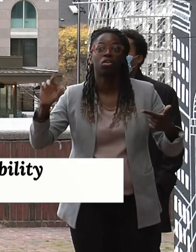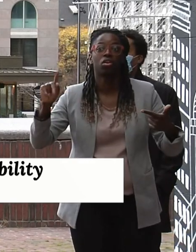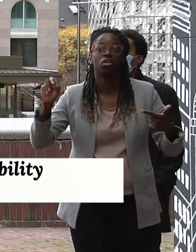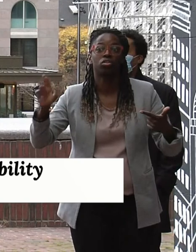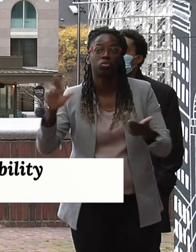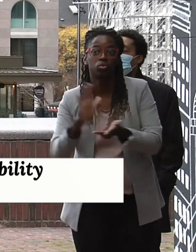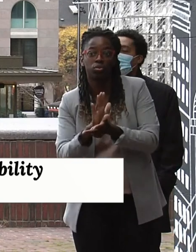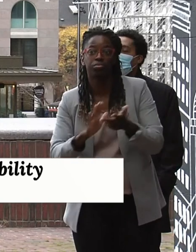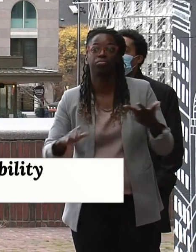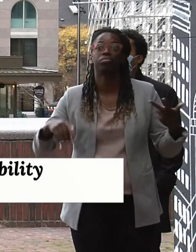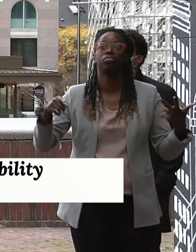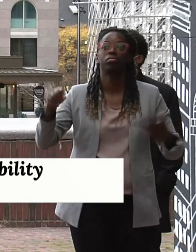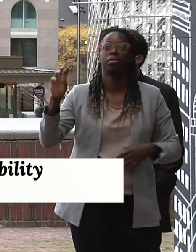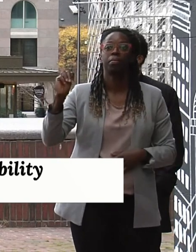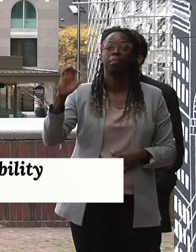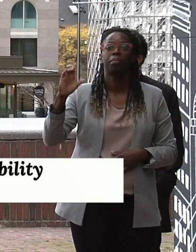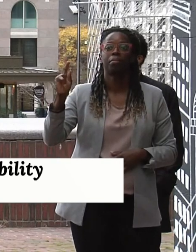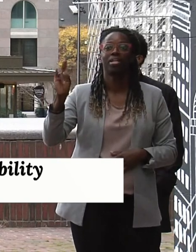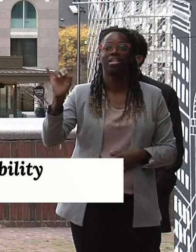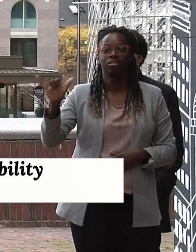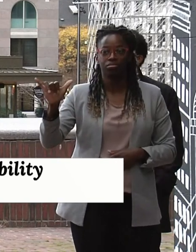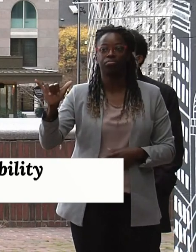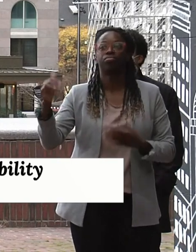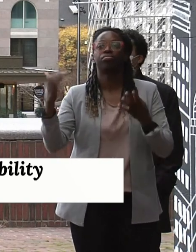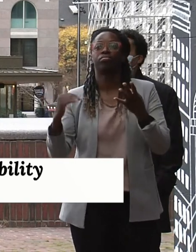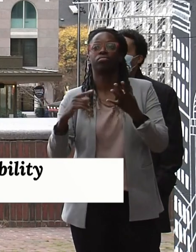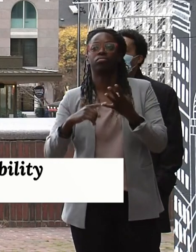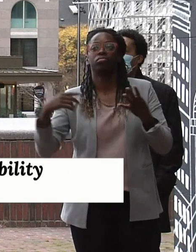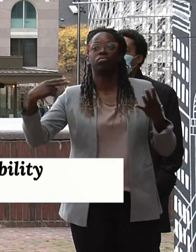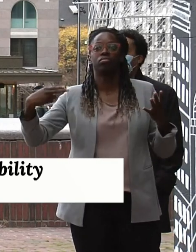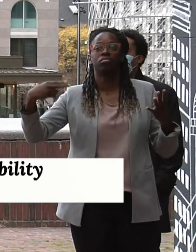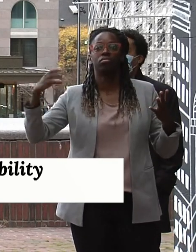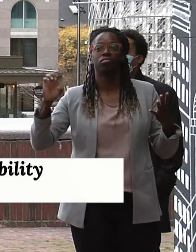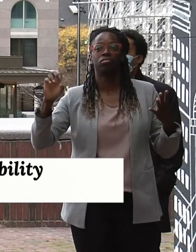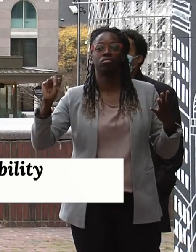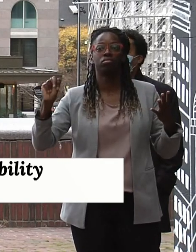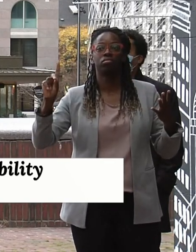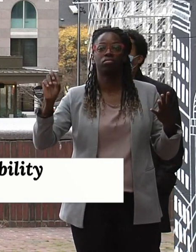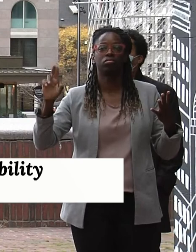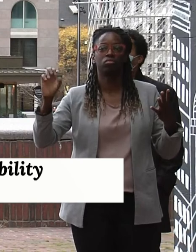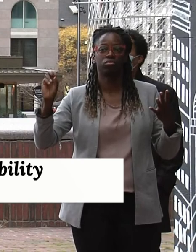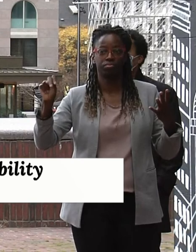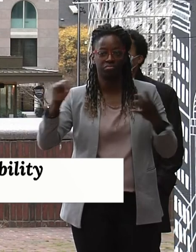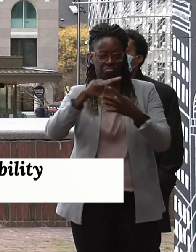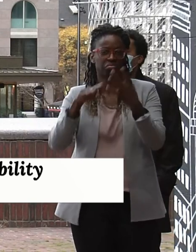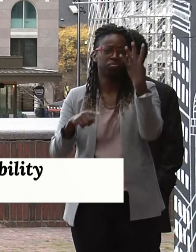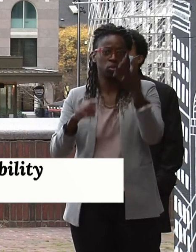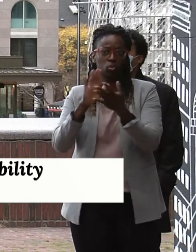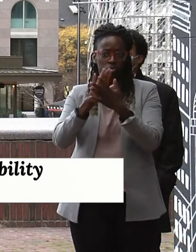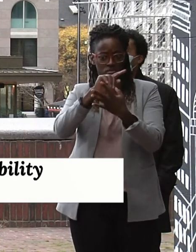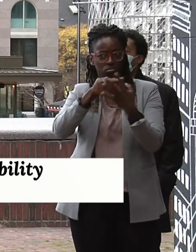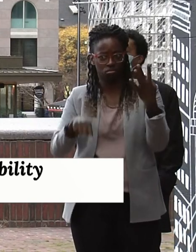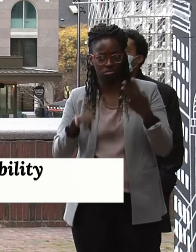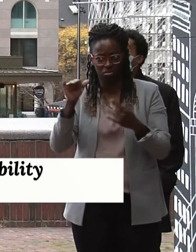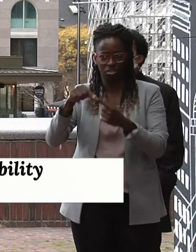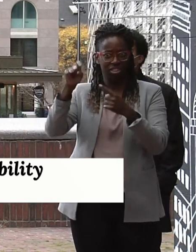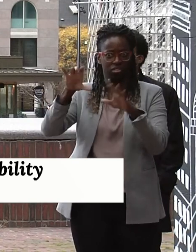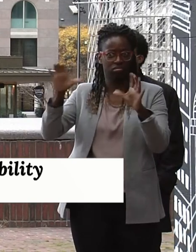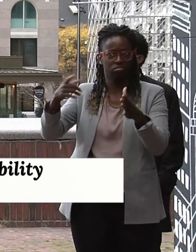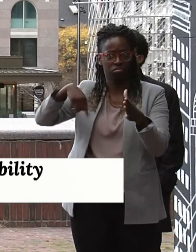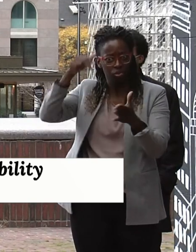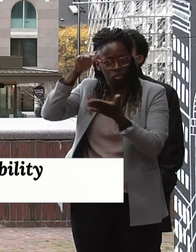Henderson. BPS, the Boston Public Schools, have taken extra steps to address health and safety concerns, including purchasing freestanding